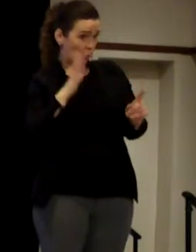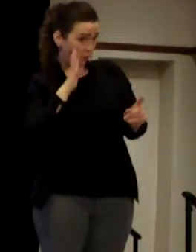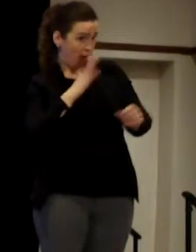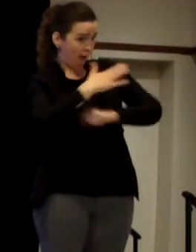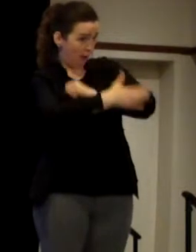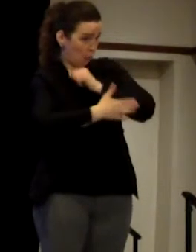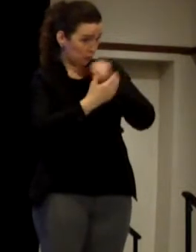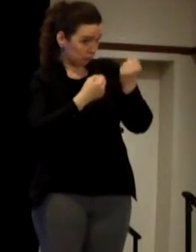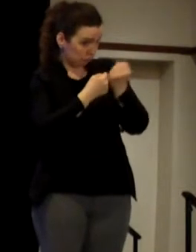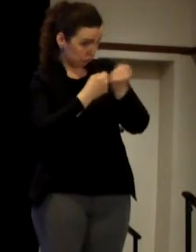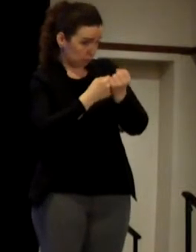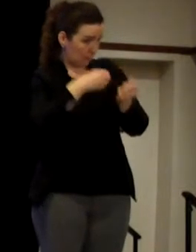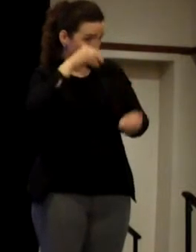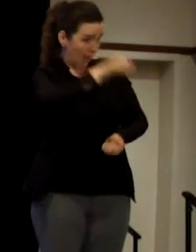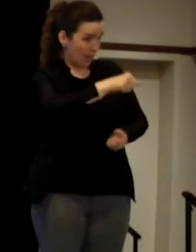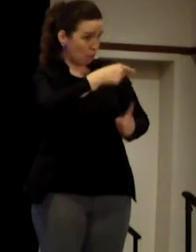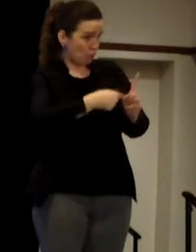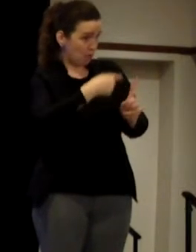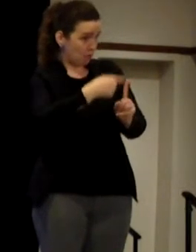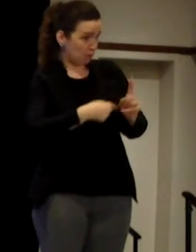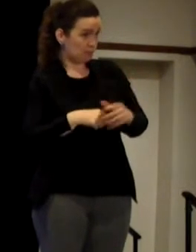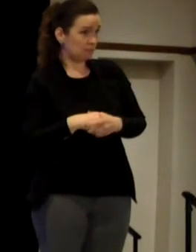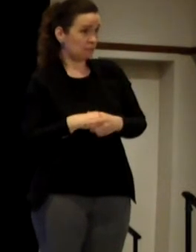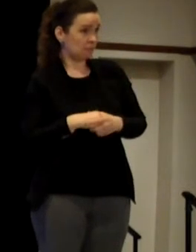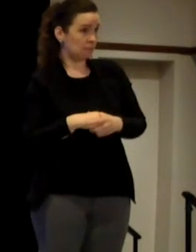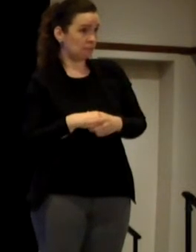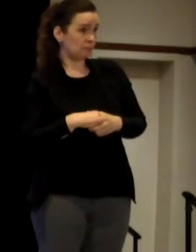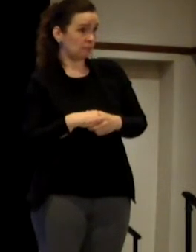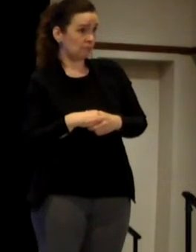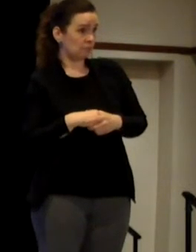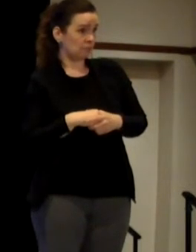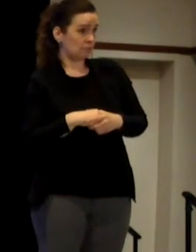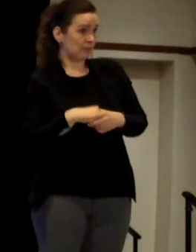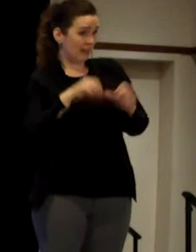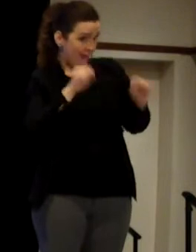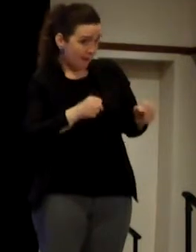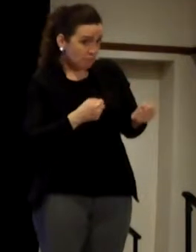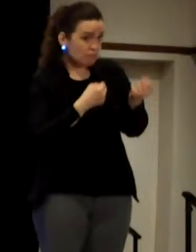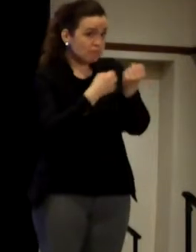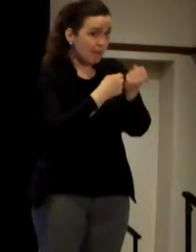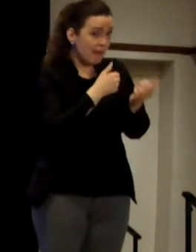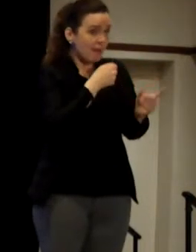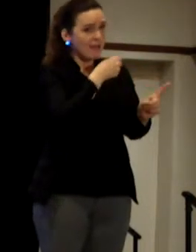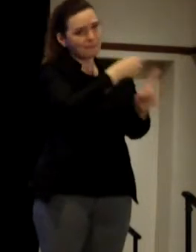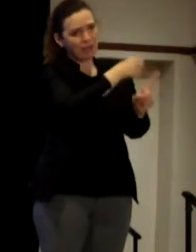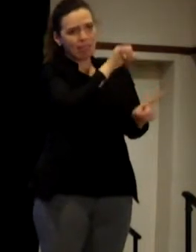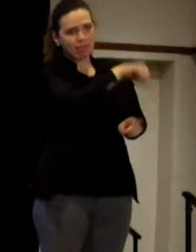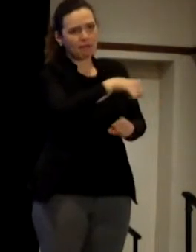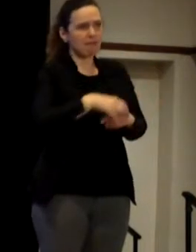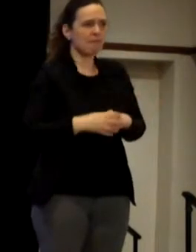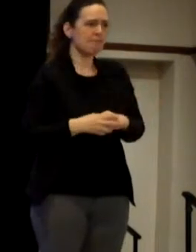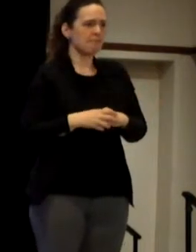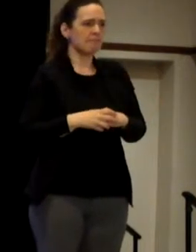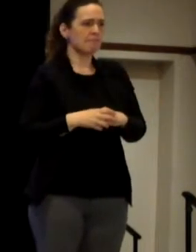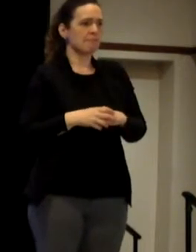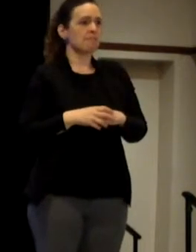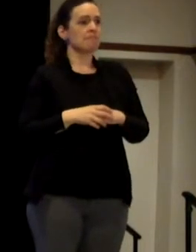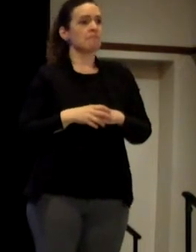can cut off the funding. Now, look, I could cut off the funding anytime I want, I guess, and get sued. But our law department has.